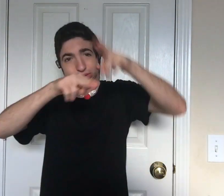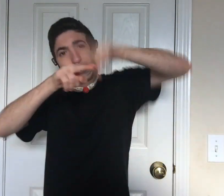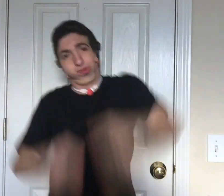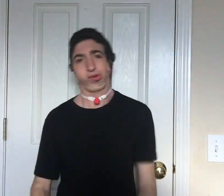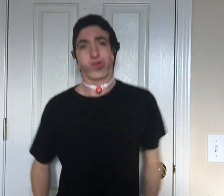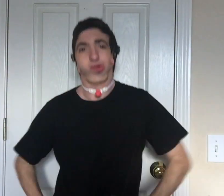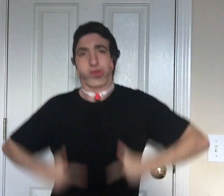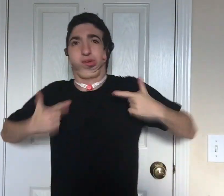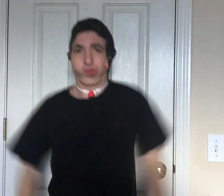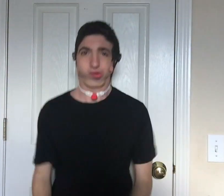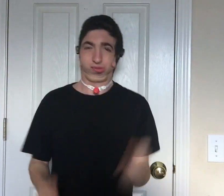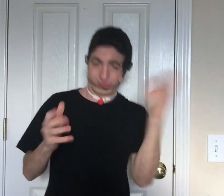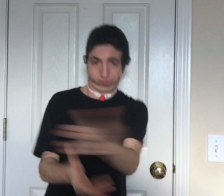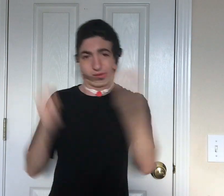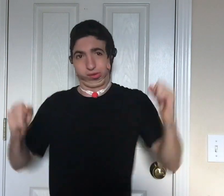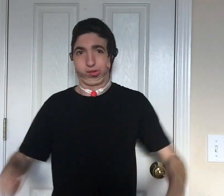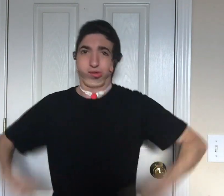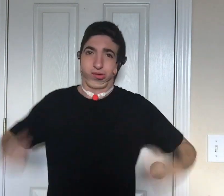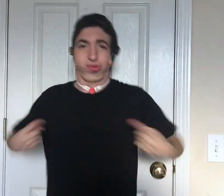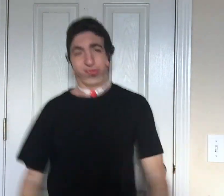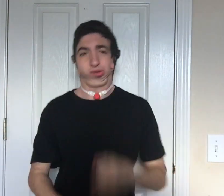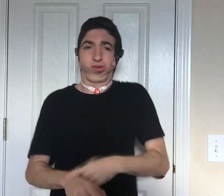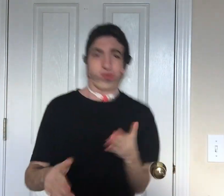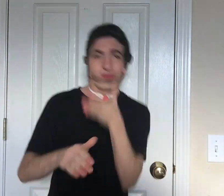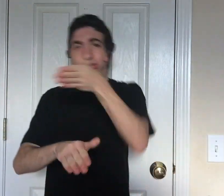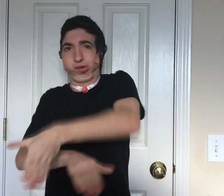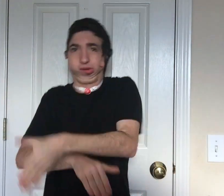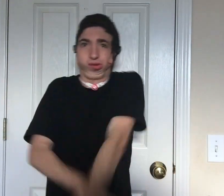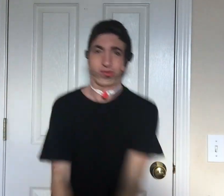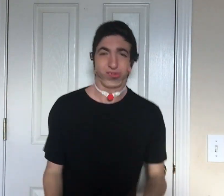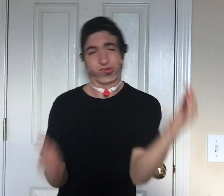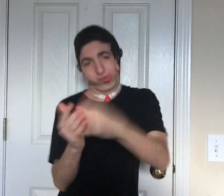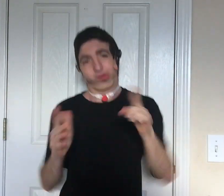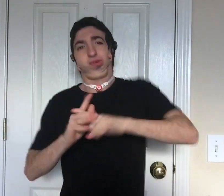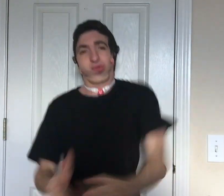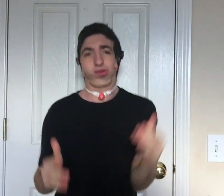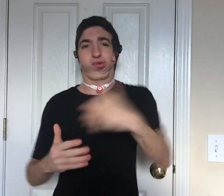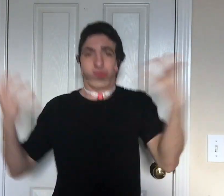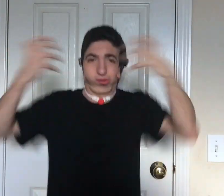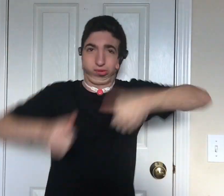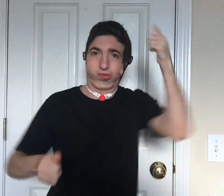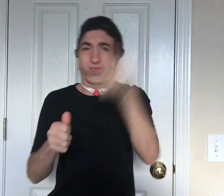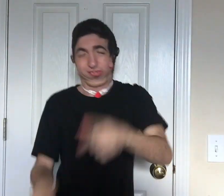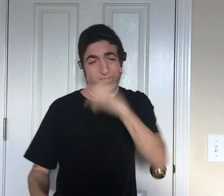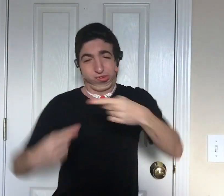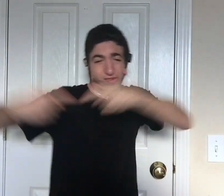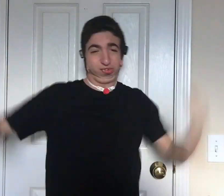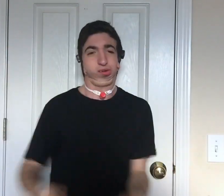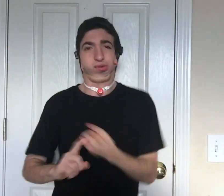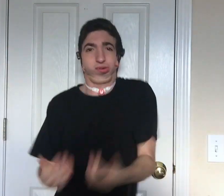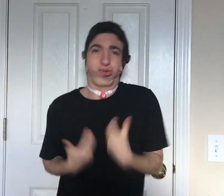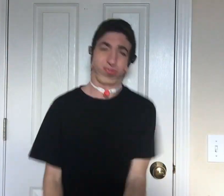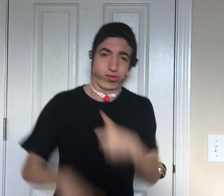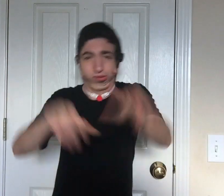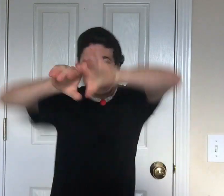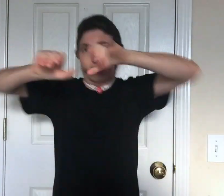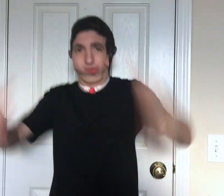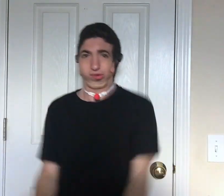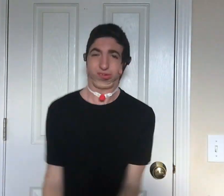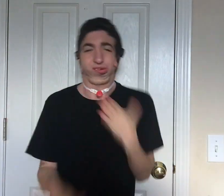moment when I'm living in a moment tearing in a moment past and after a re-beginning moment spinning memories pretending enemies are frenemies sending me straight to bending me my bad behavior but I